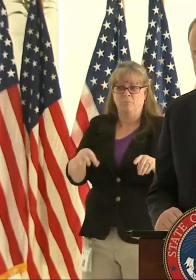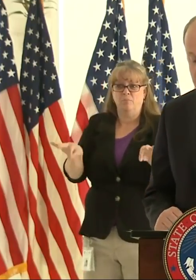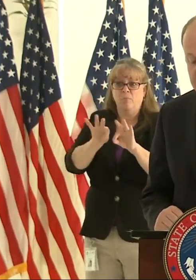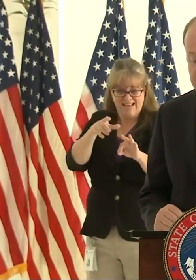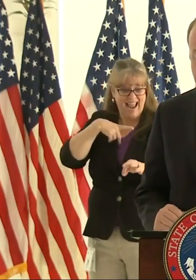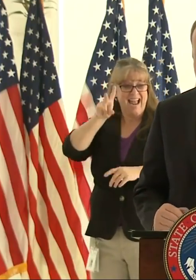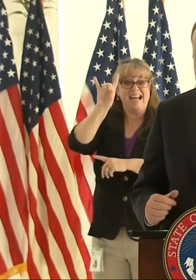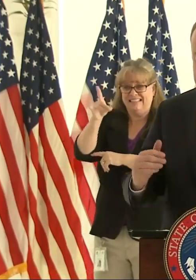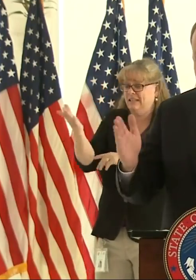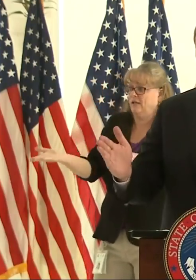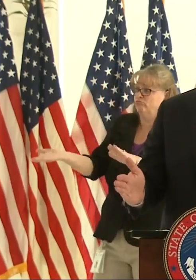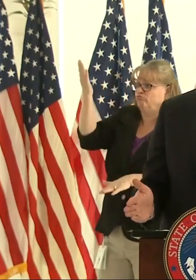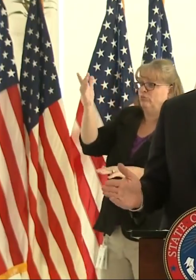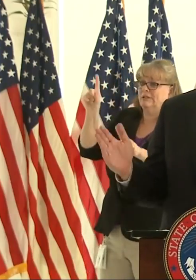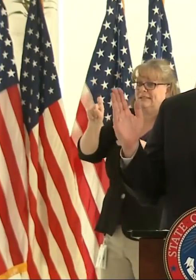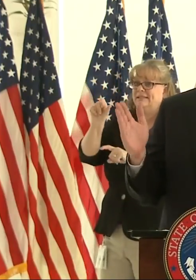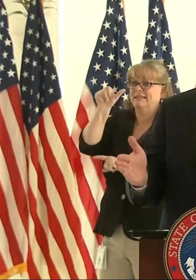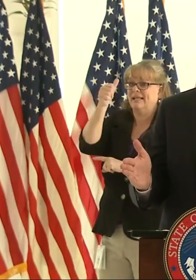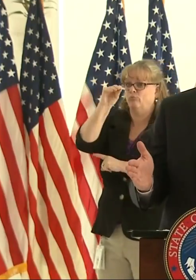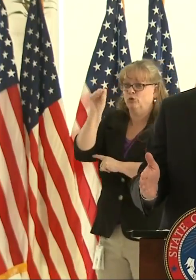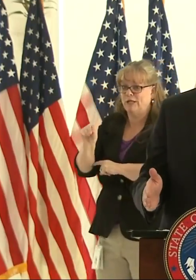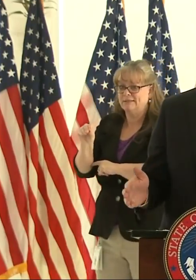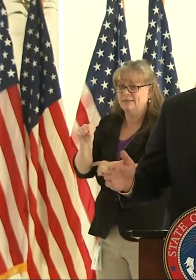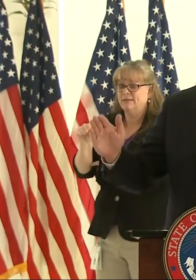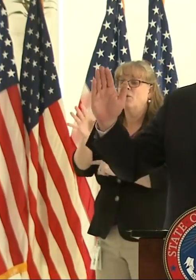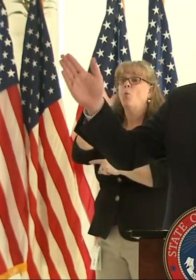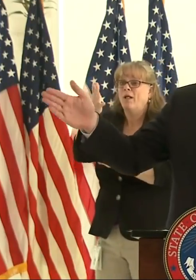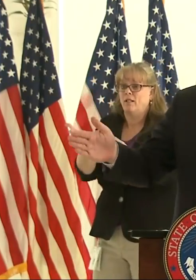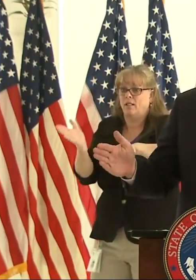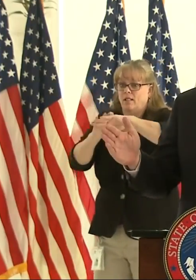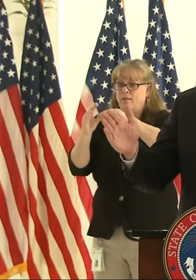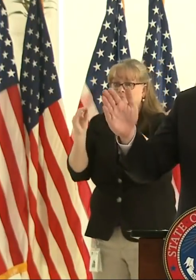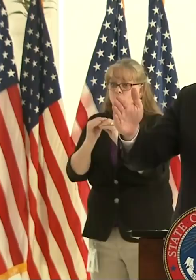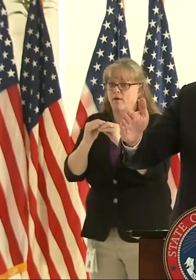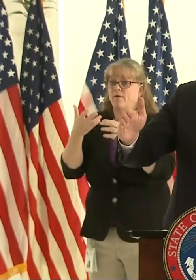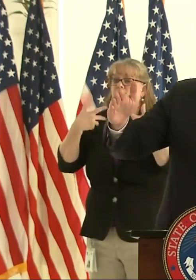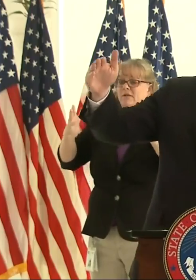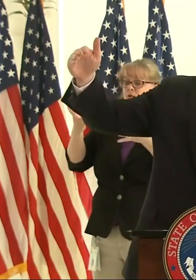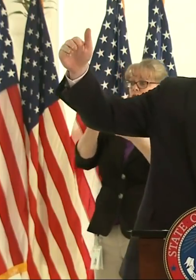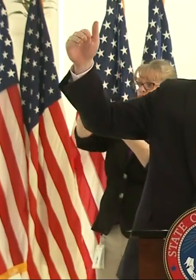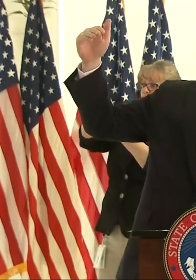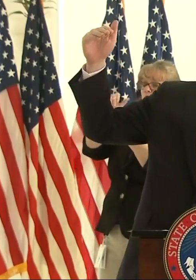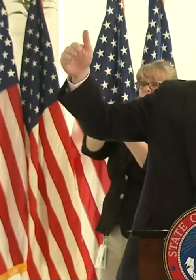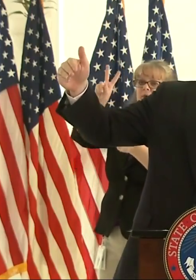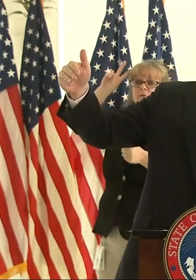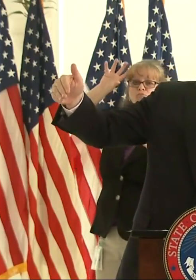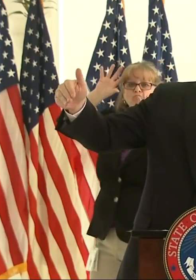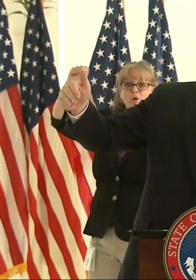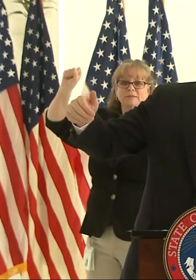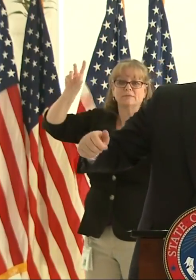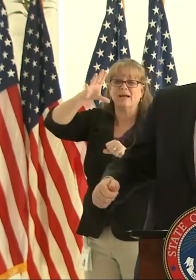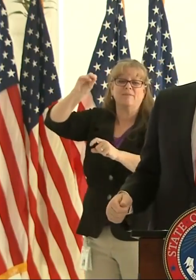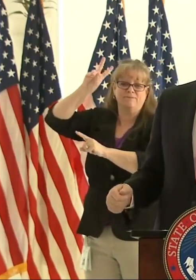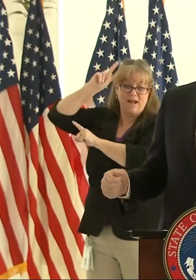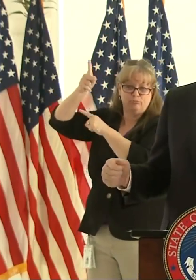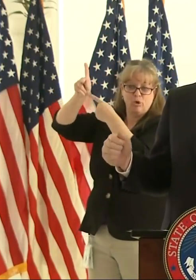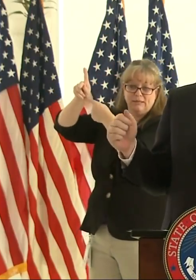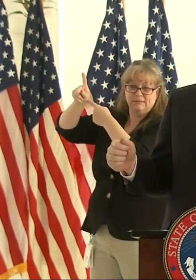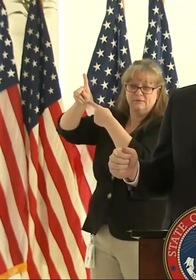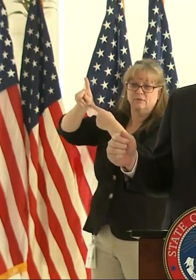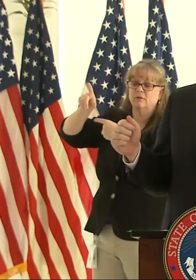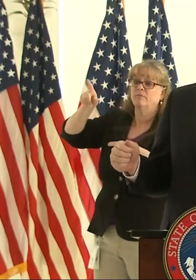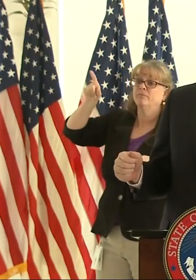more. It's a topic of the conversation I had with the vice president the other day. It's important. But again, even if you had all of that testing, you